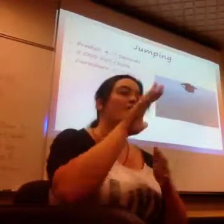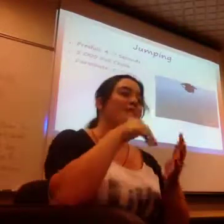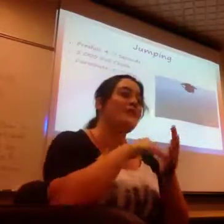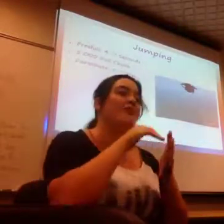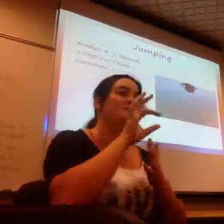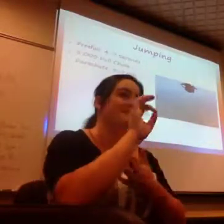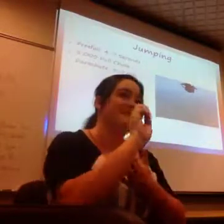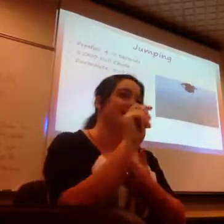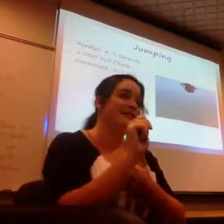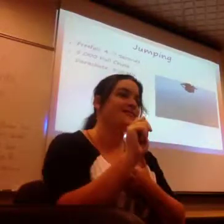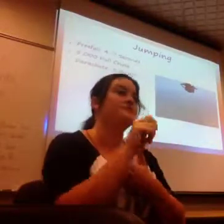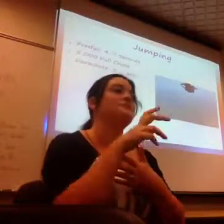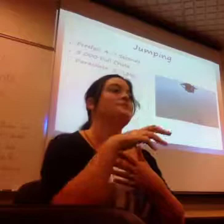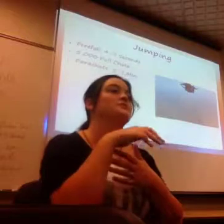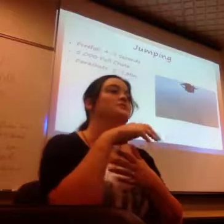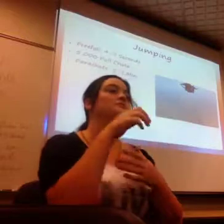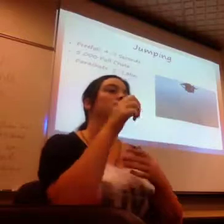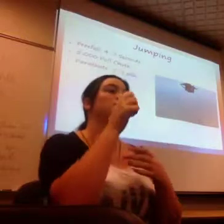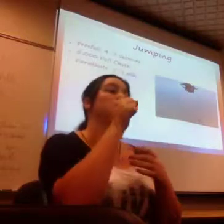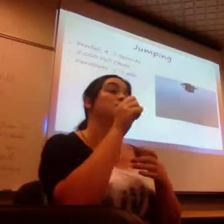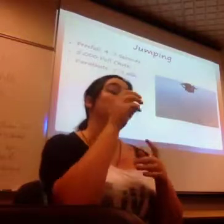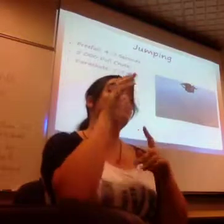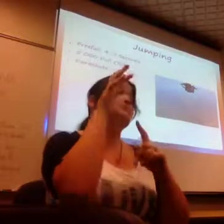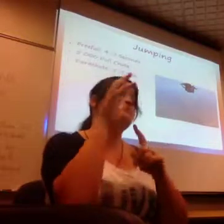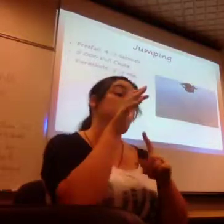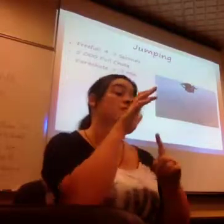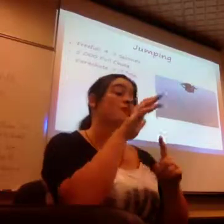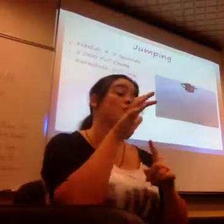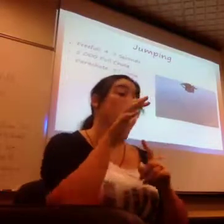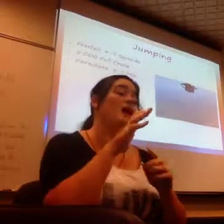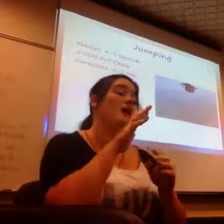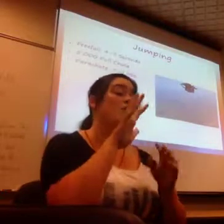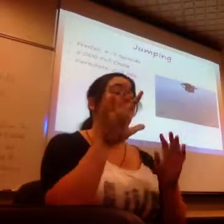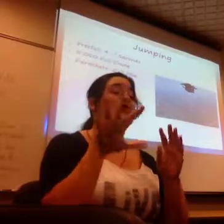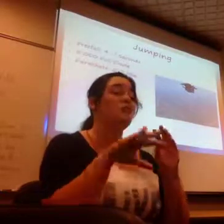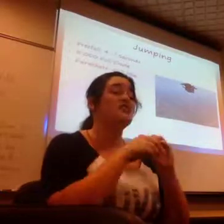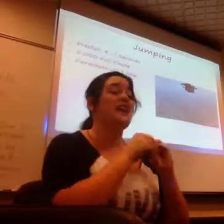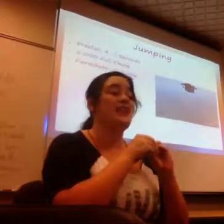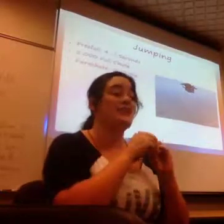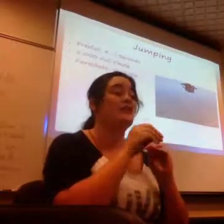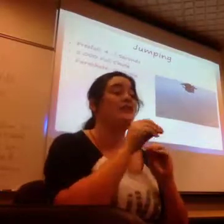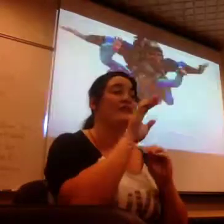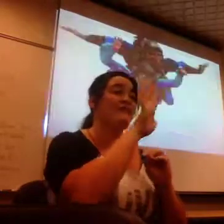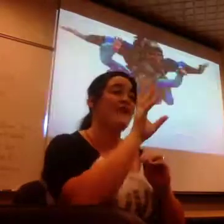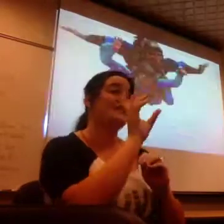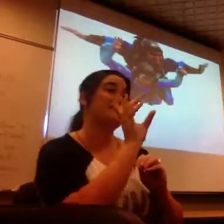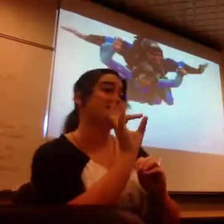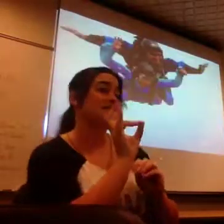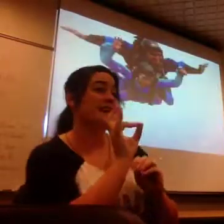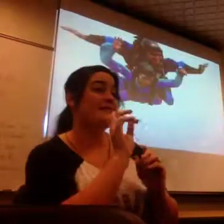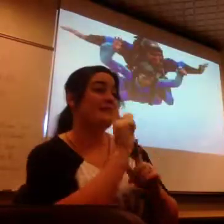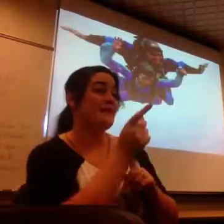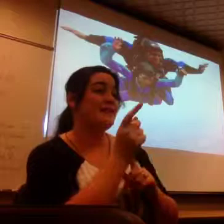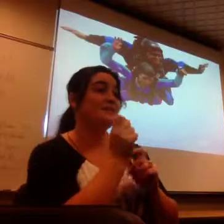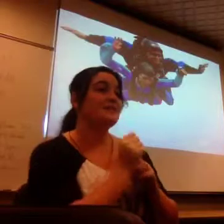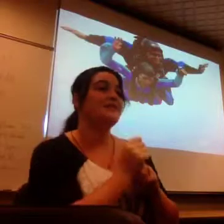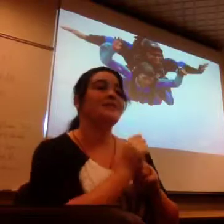for about 5 to 7 minutes. So the whole thing is actually really, really, really quick, but it's unlike anything. Here's another